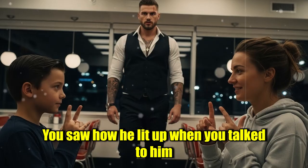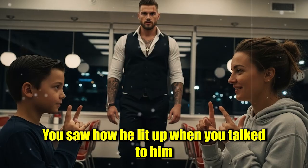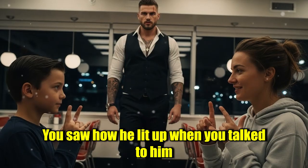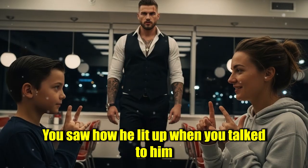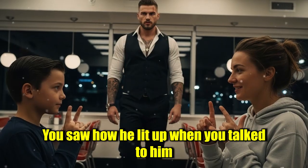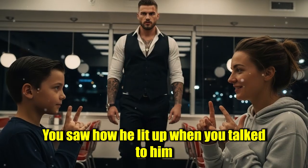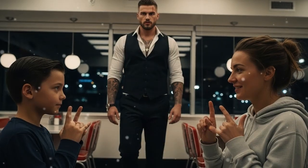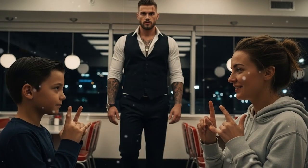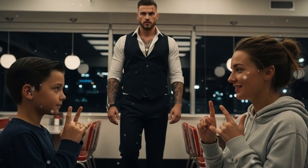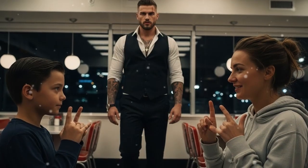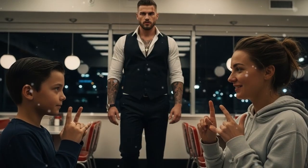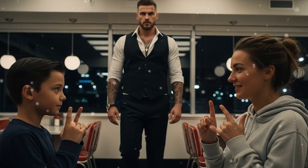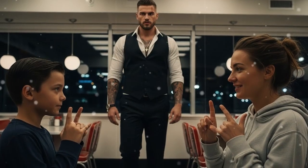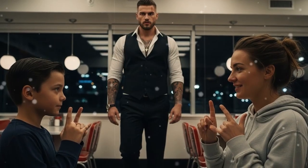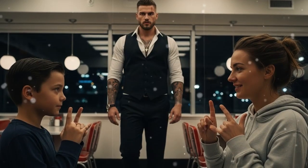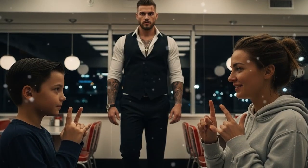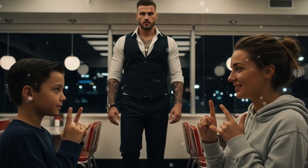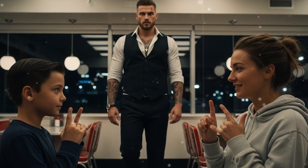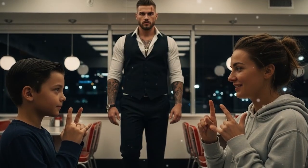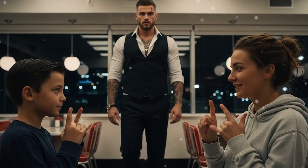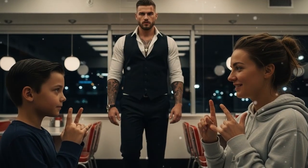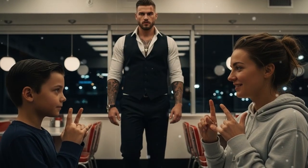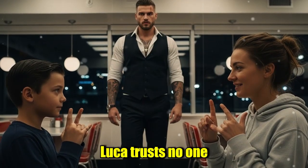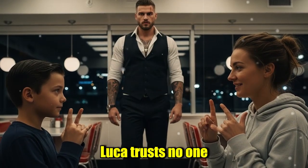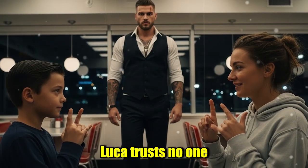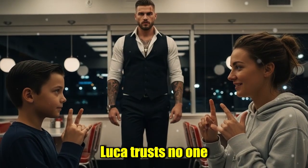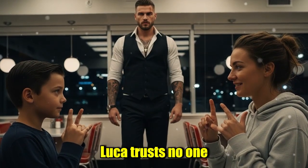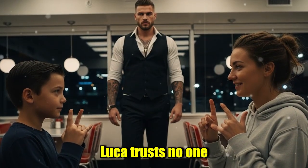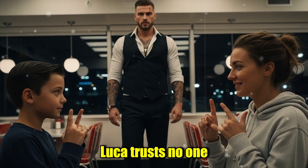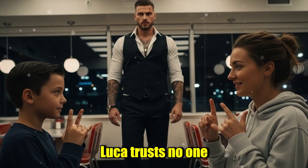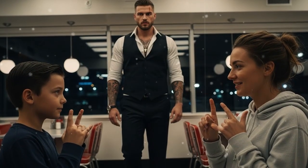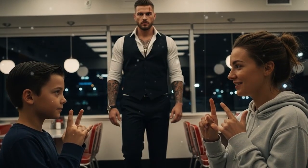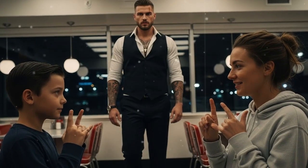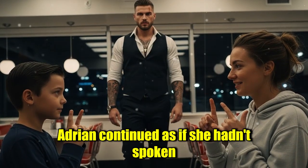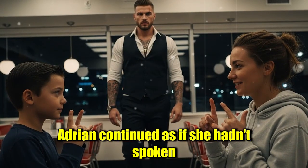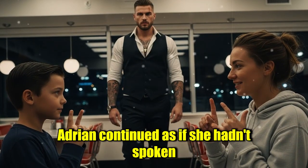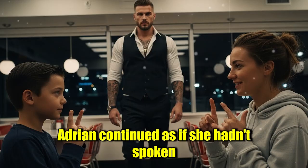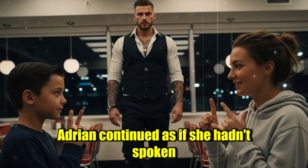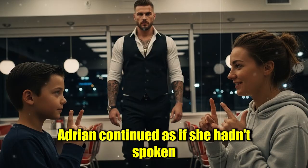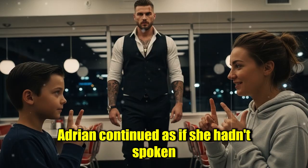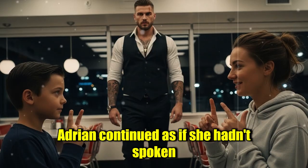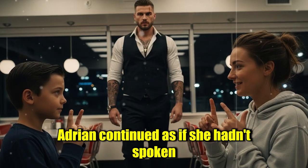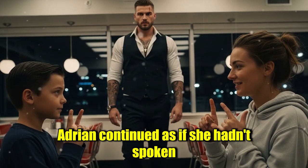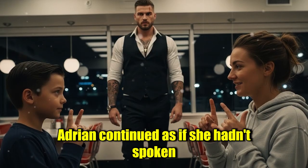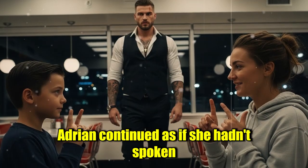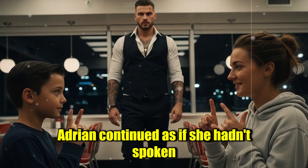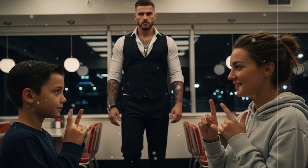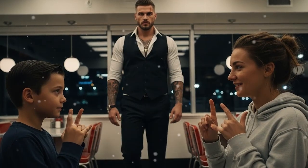lit up when you talked to him. That's wonderful, but… Luca trusts no one, Adrian continued as if she hadn't spoken.